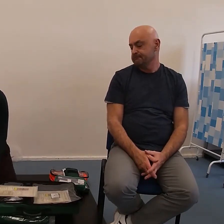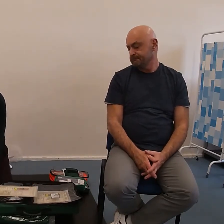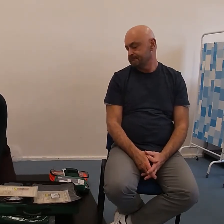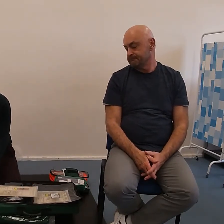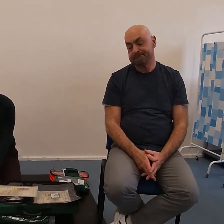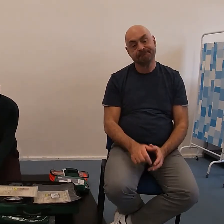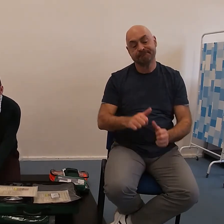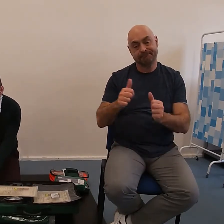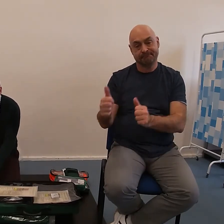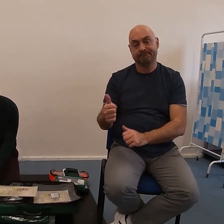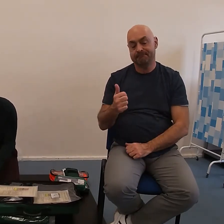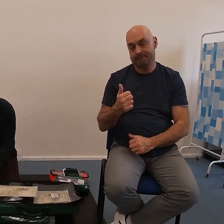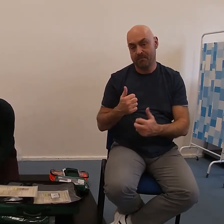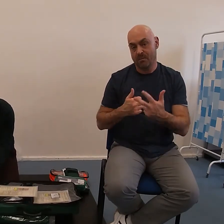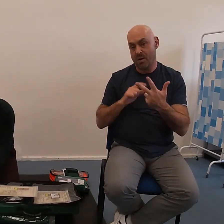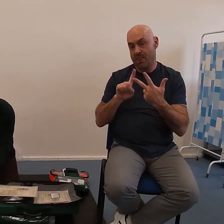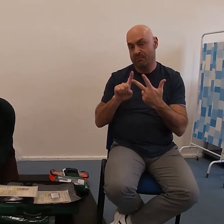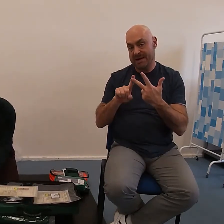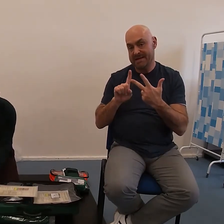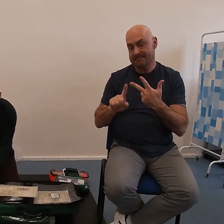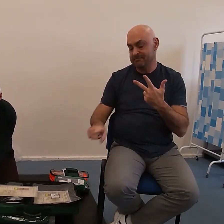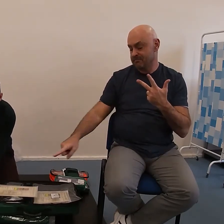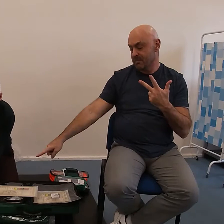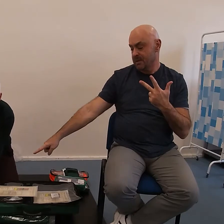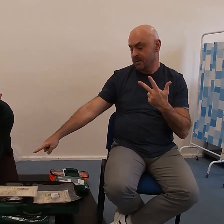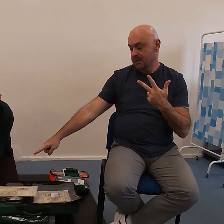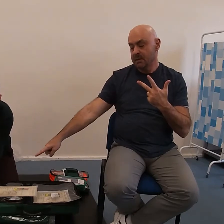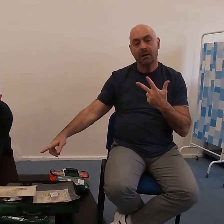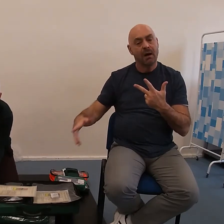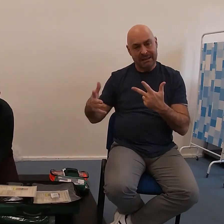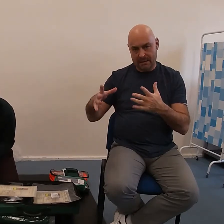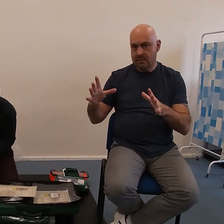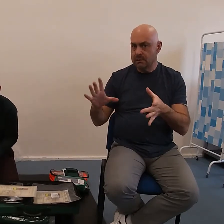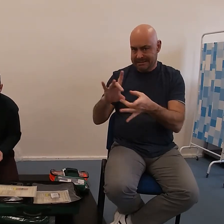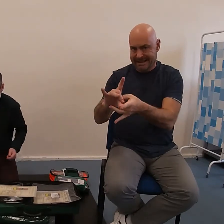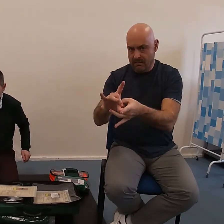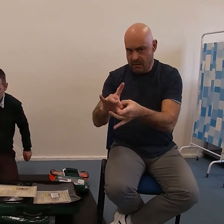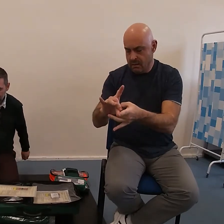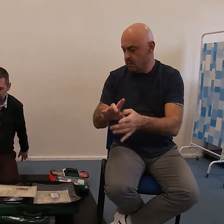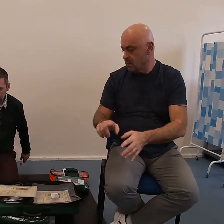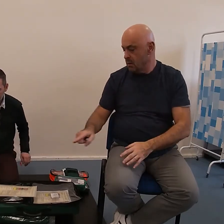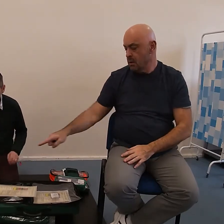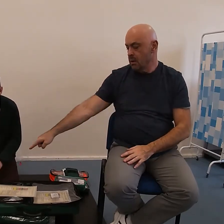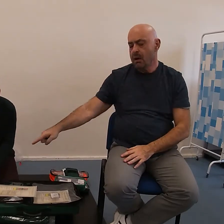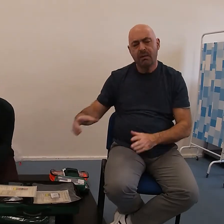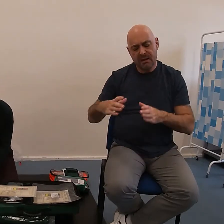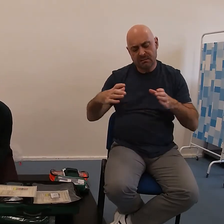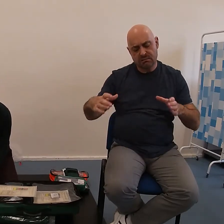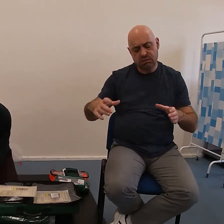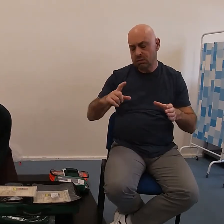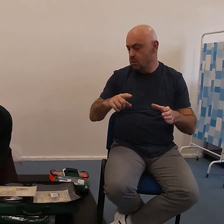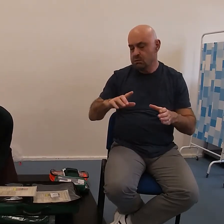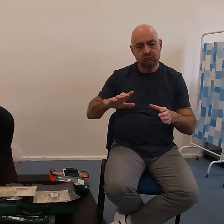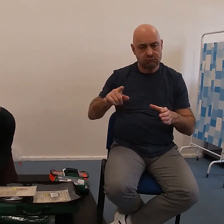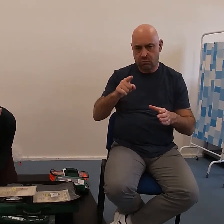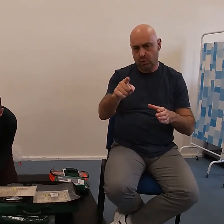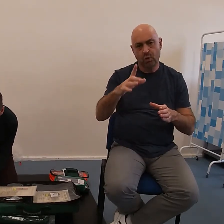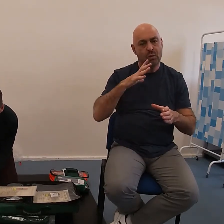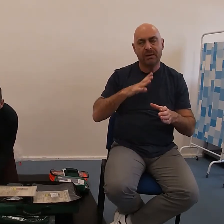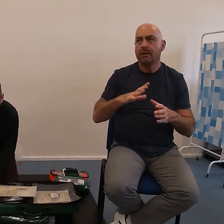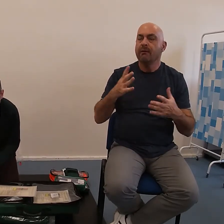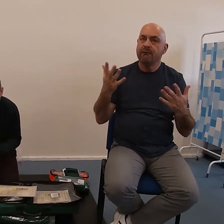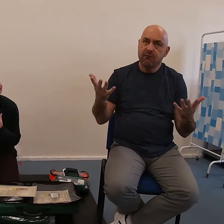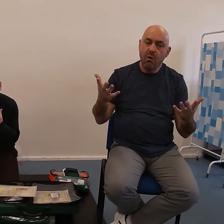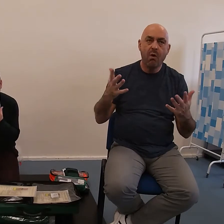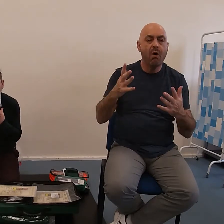So moving on to pouch 3, again, security sealed. Now this pouch is everything that you might need